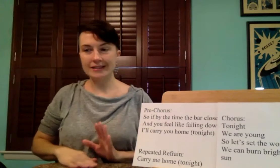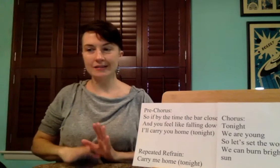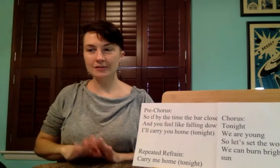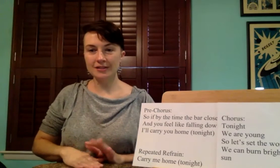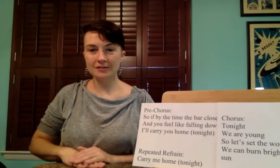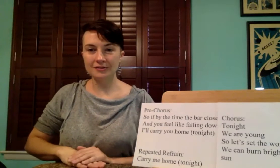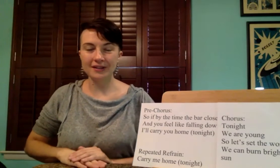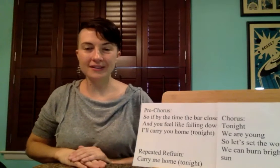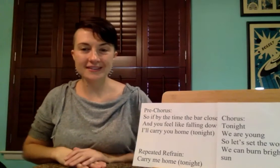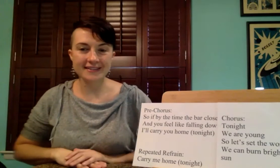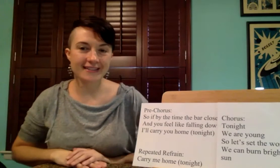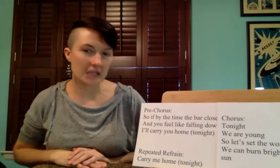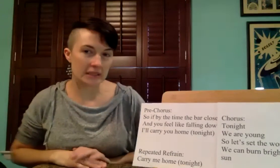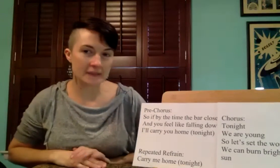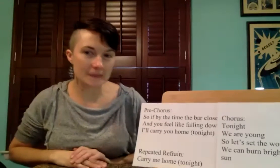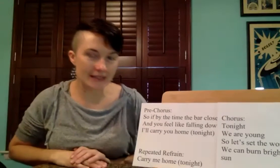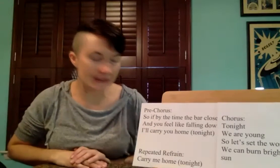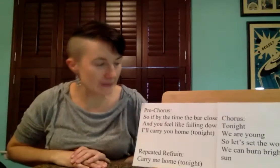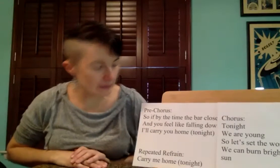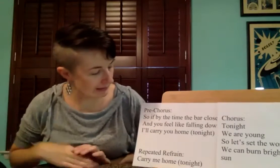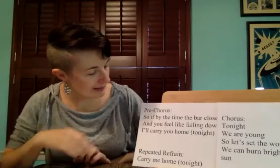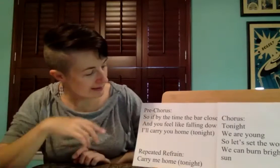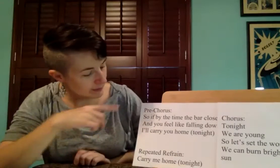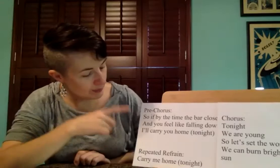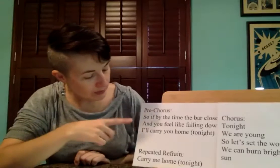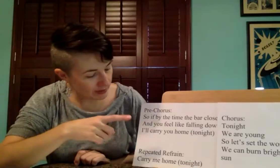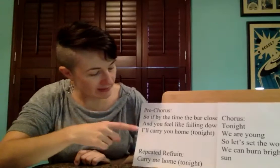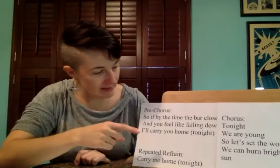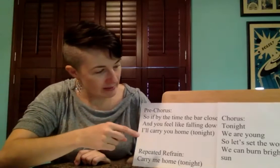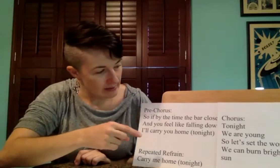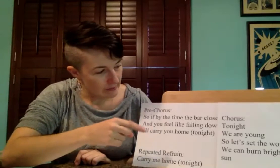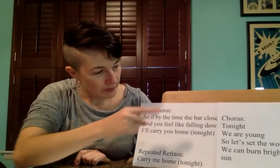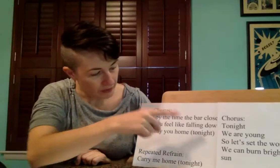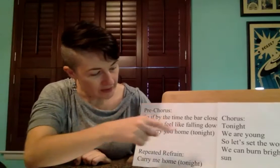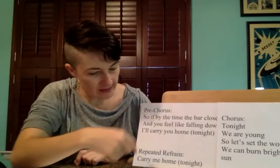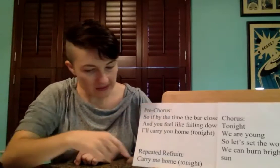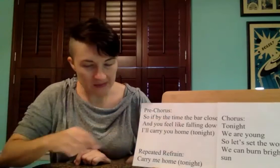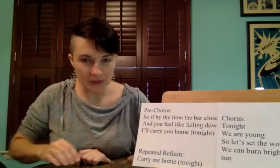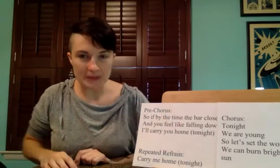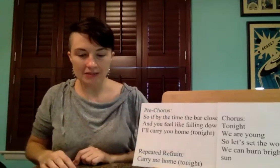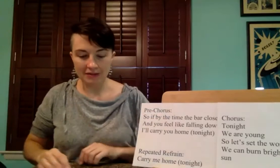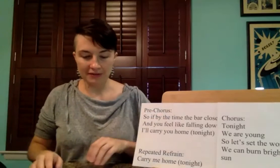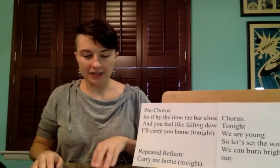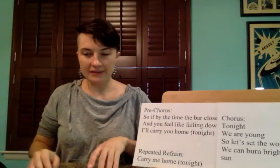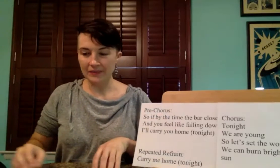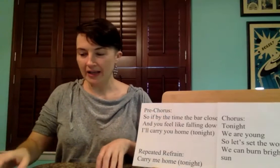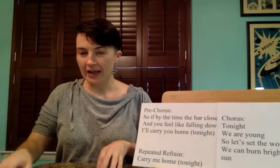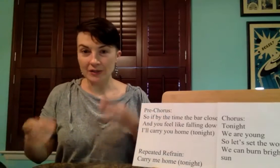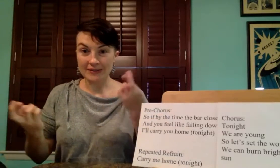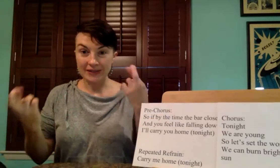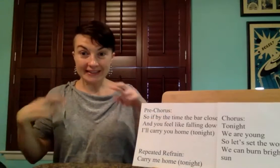know to sign a little bit along with the pre-chorus, chorus, and repeated refrain. You guys ready?